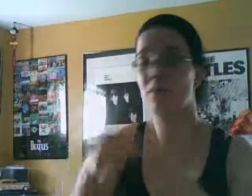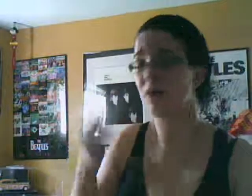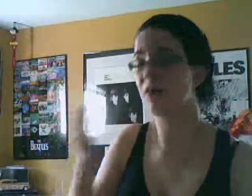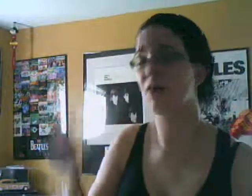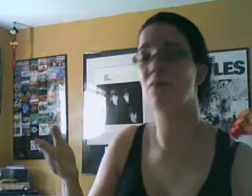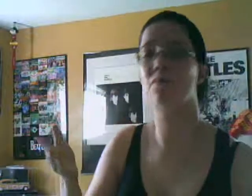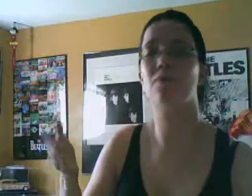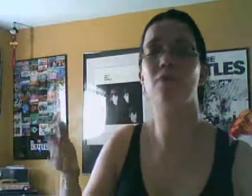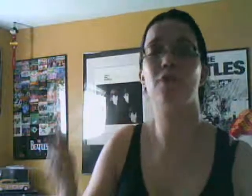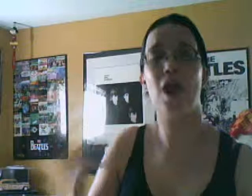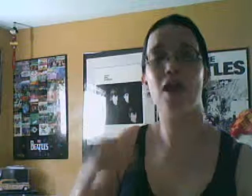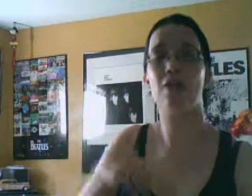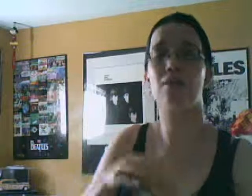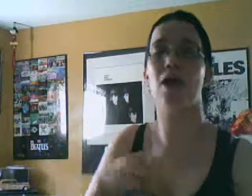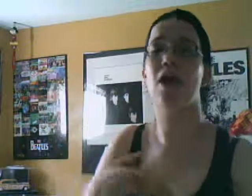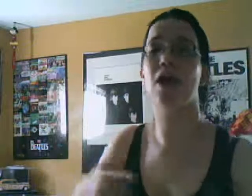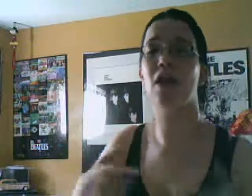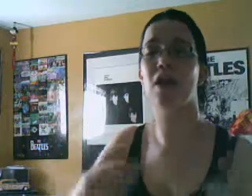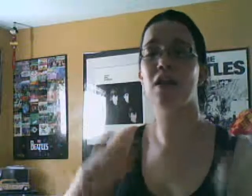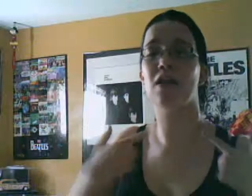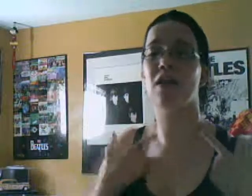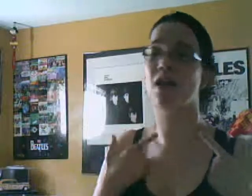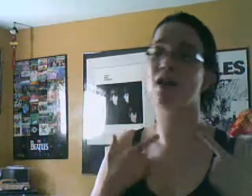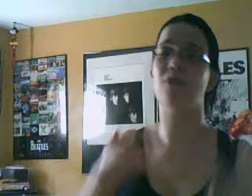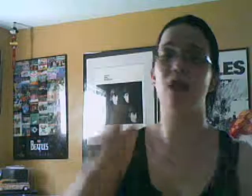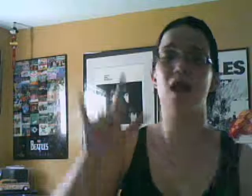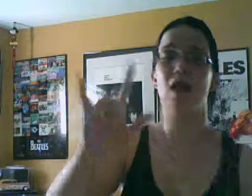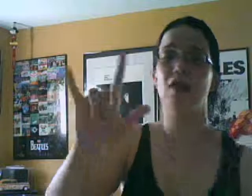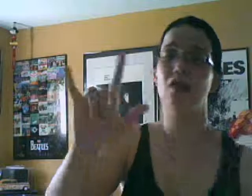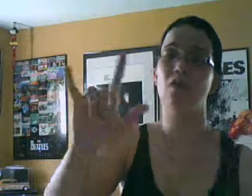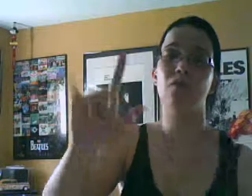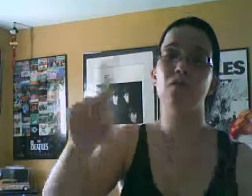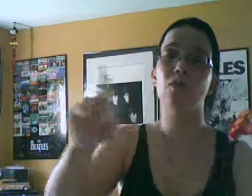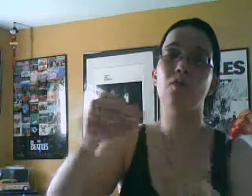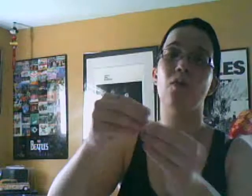my life, I love you more